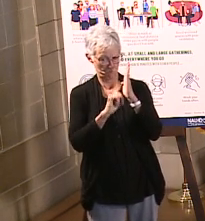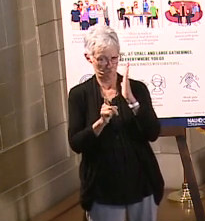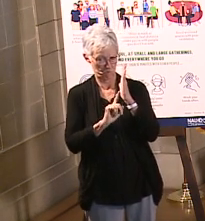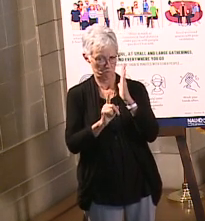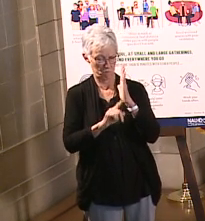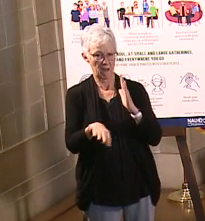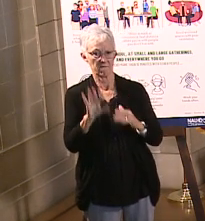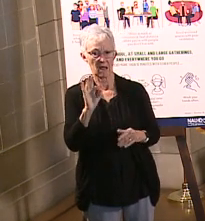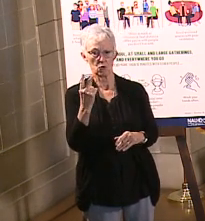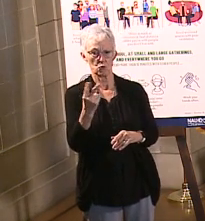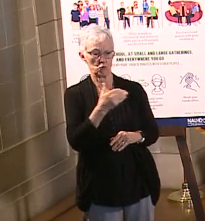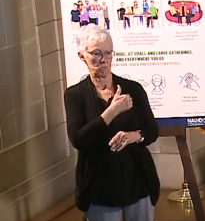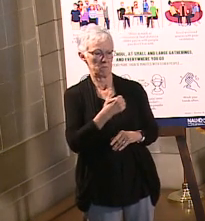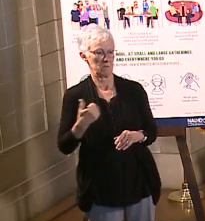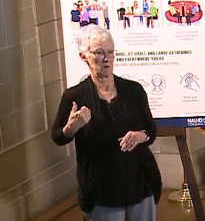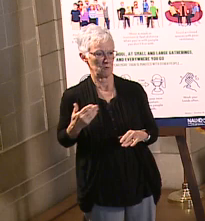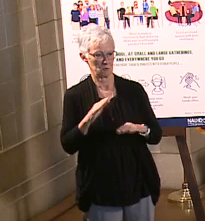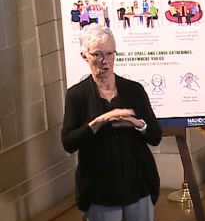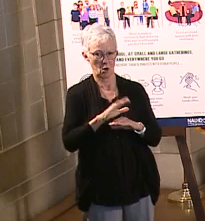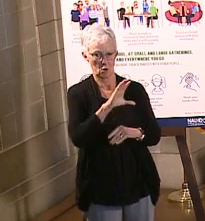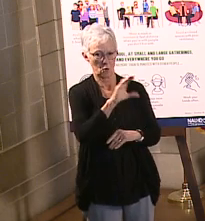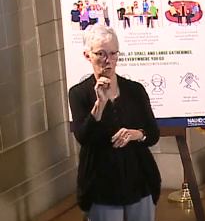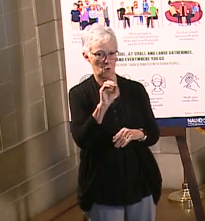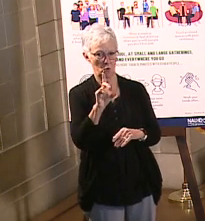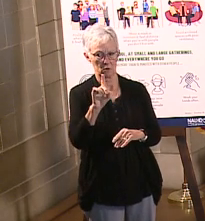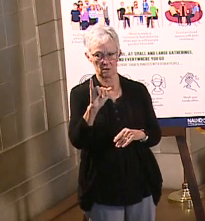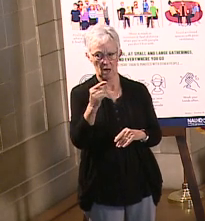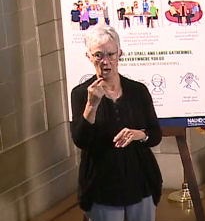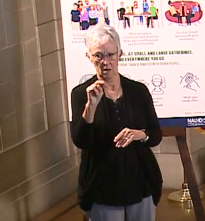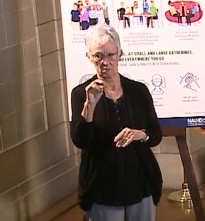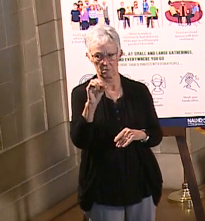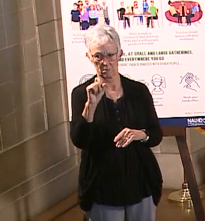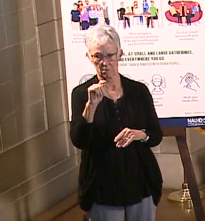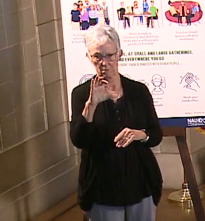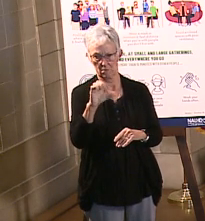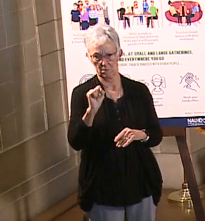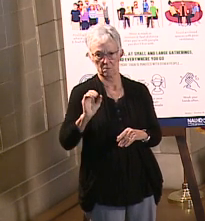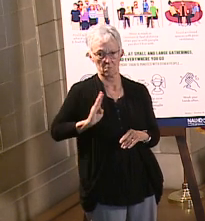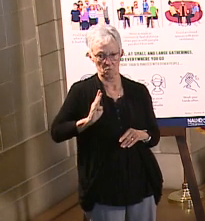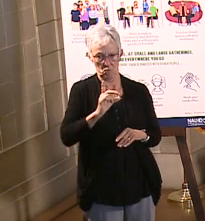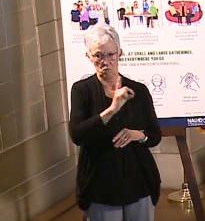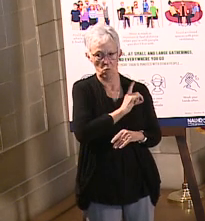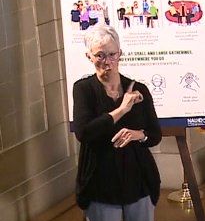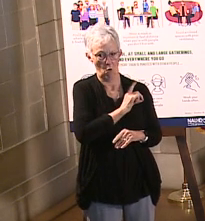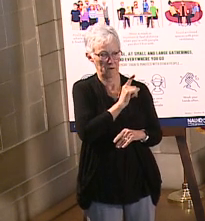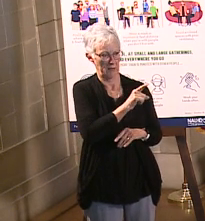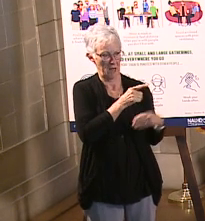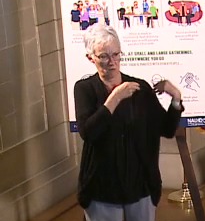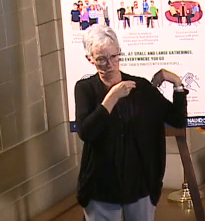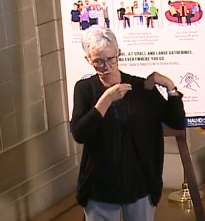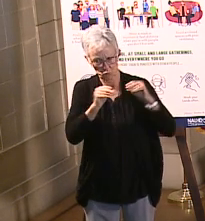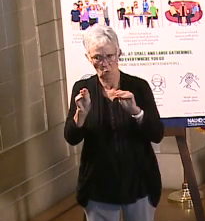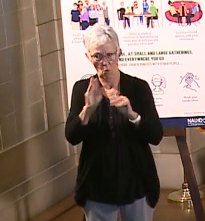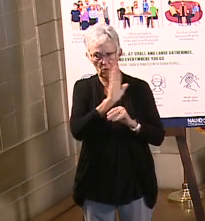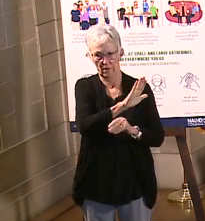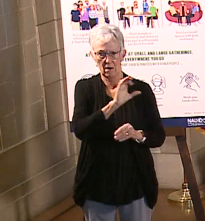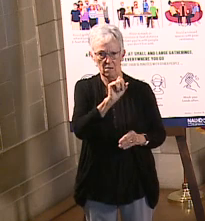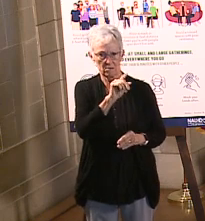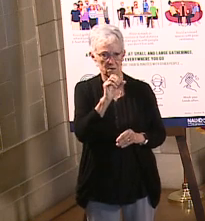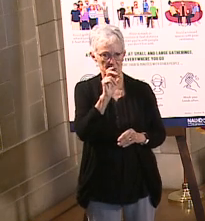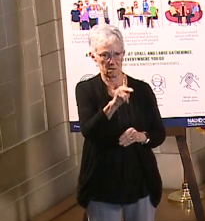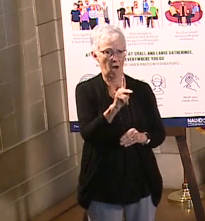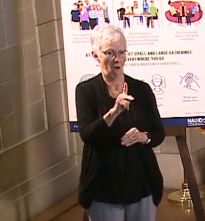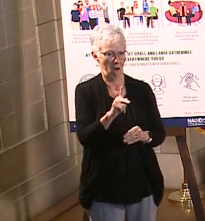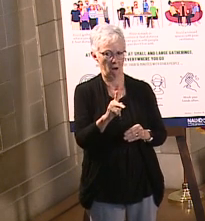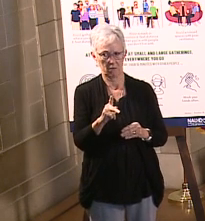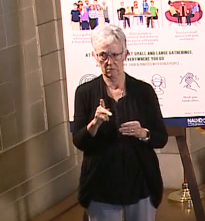Co-Diagnostics boards were sold nearly $1 million worth of company stock in May after another private company involved in Test Nebraska pitched it